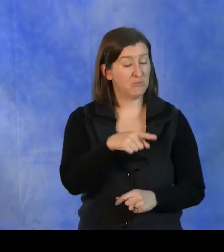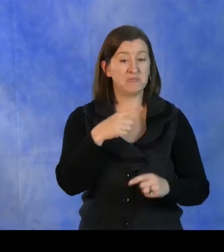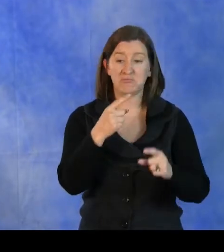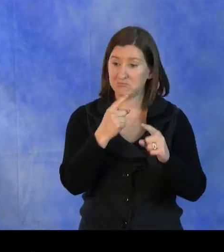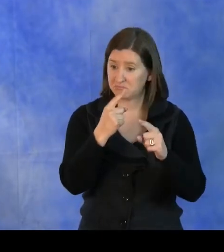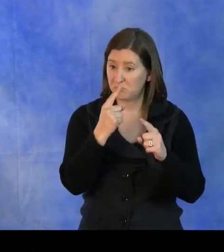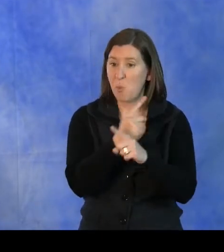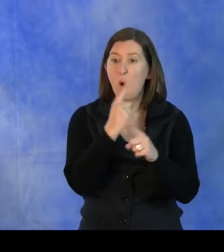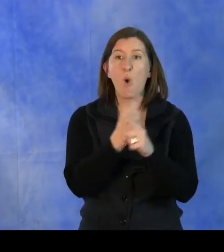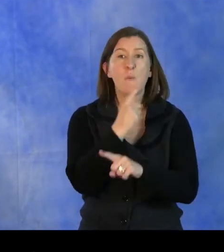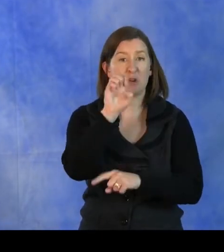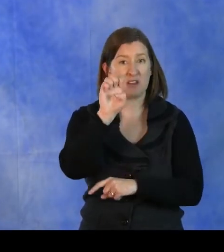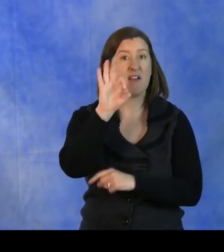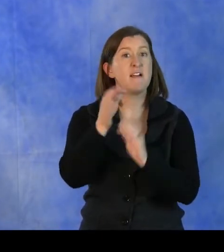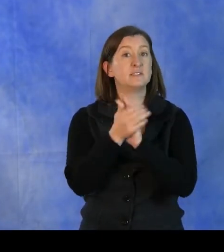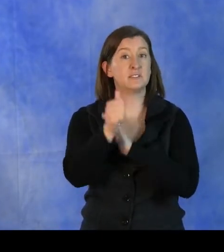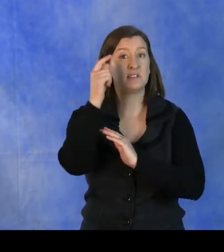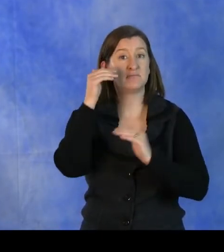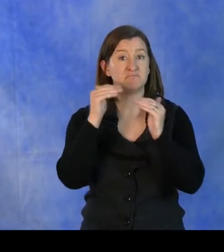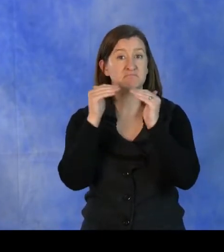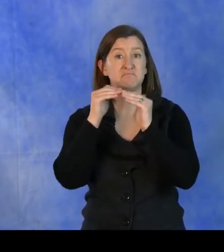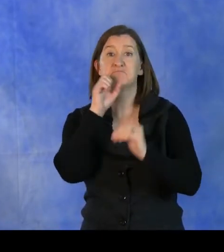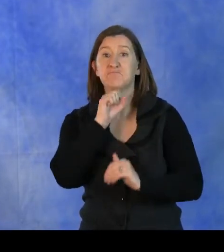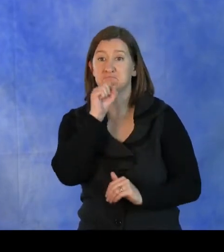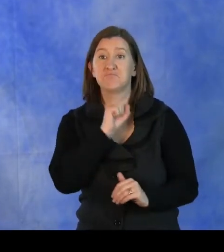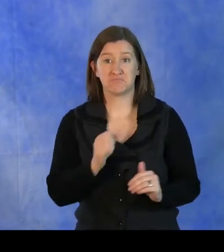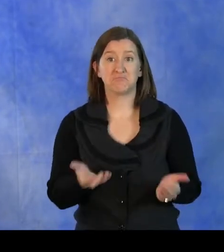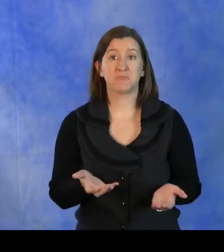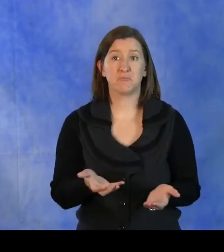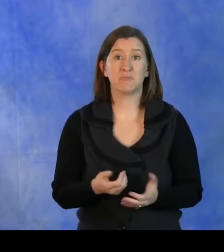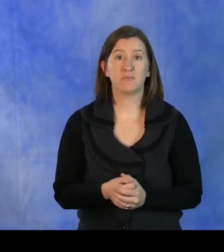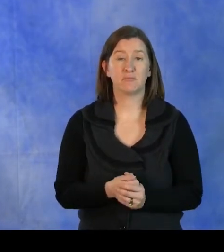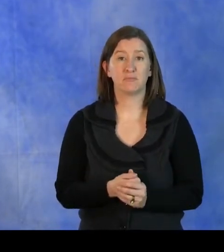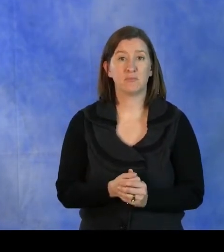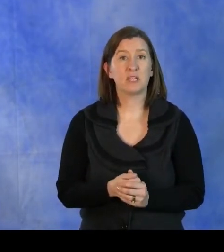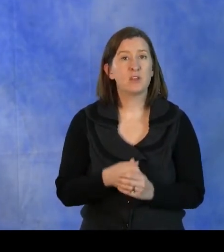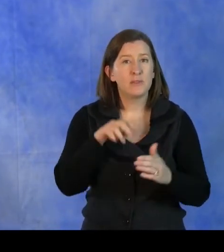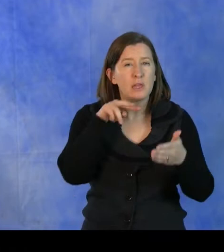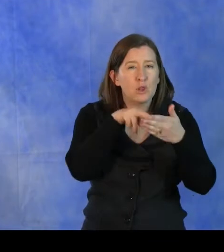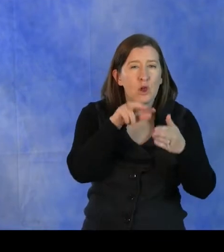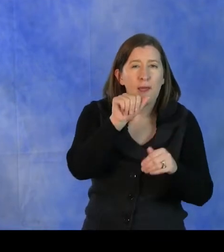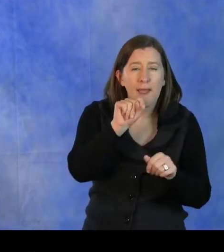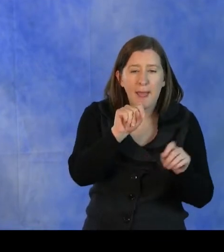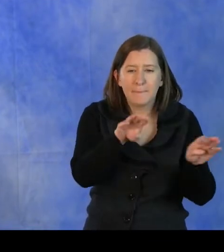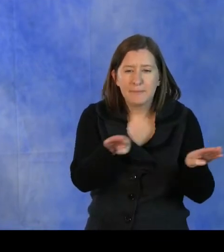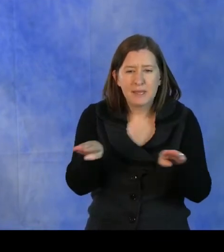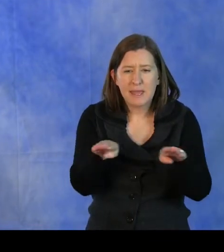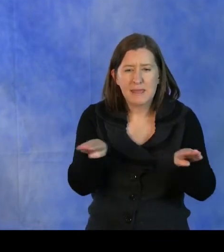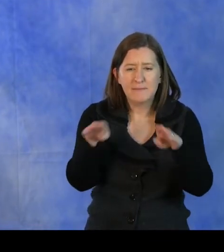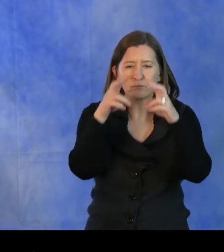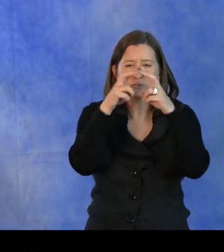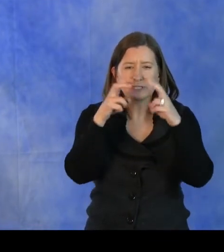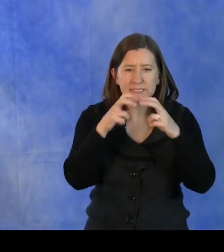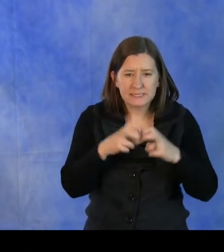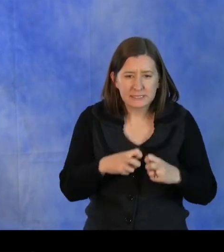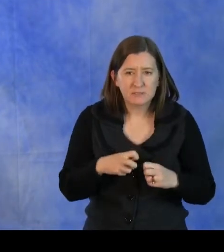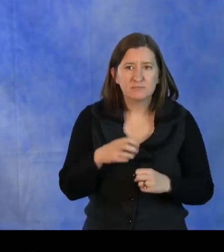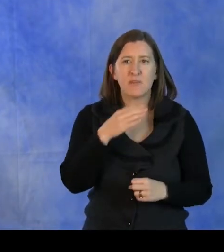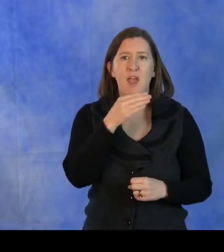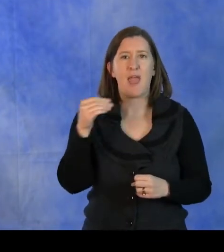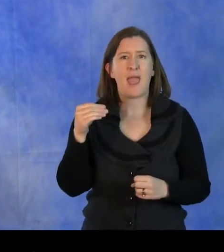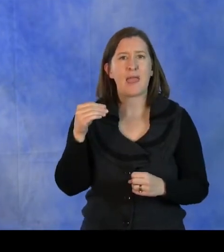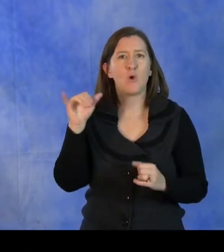So the researchers looked at a group of deaf students with deaf parents and found out that they